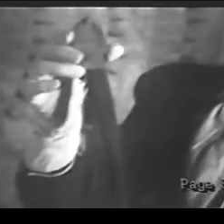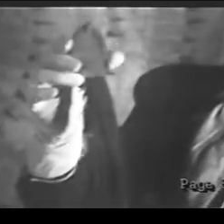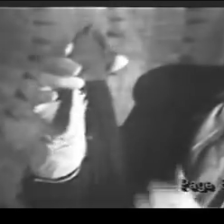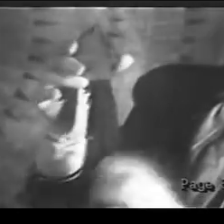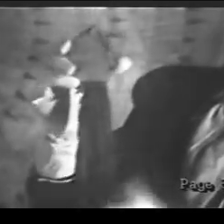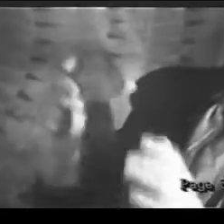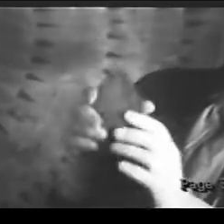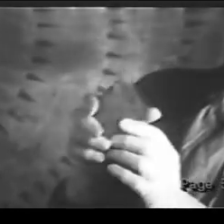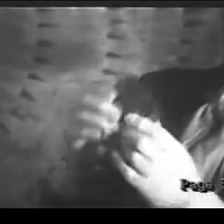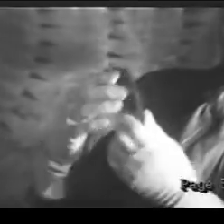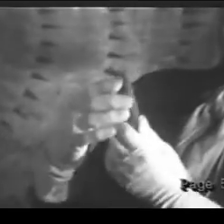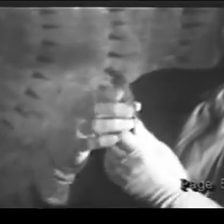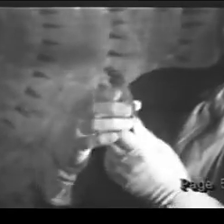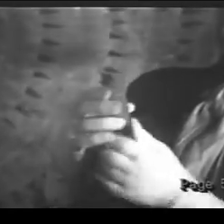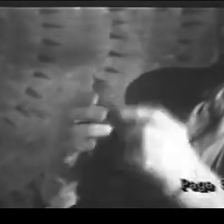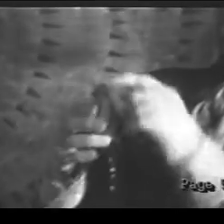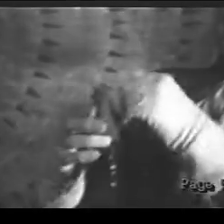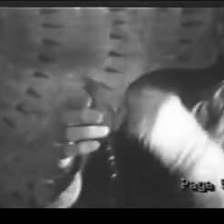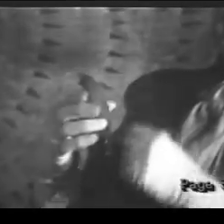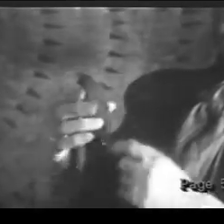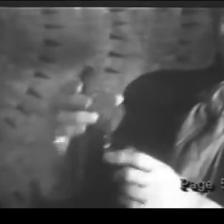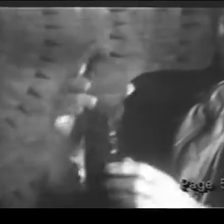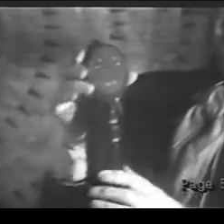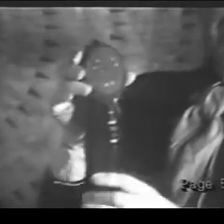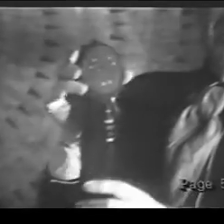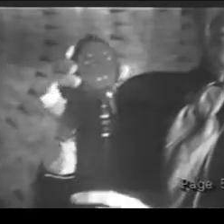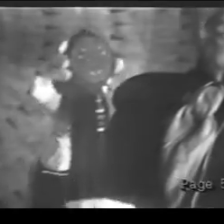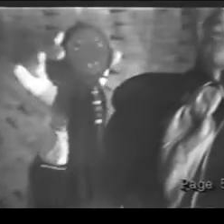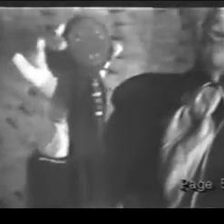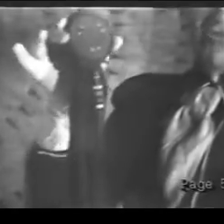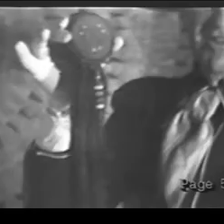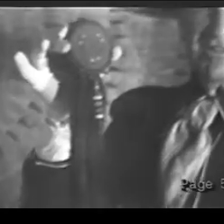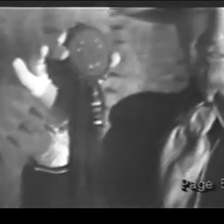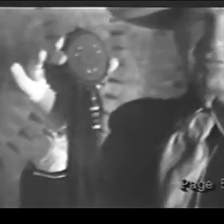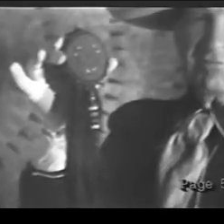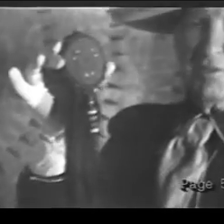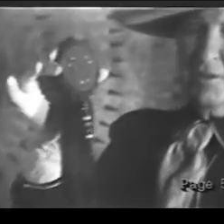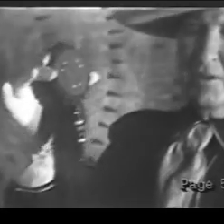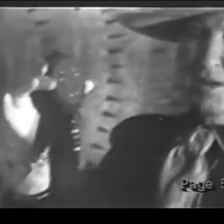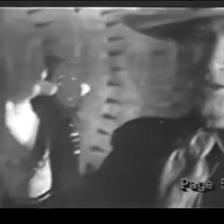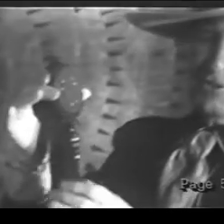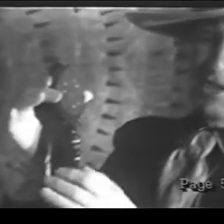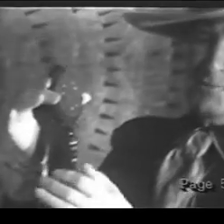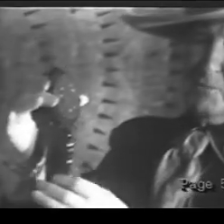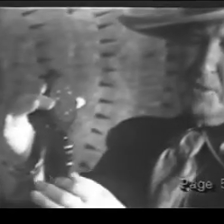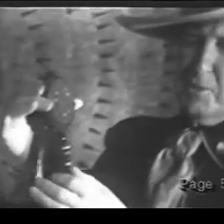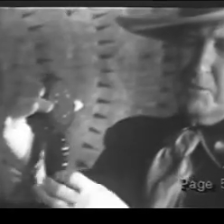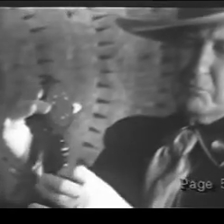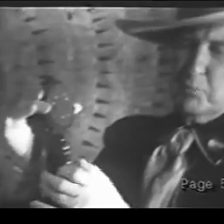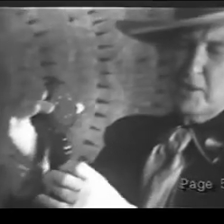true scalp lock, and that's about all they needed to take as a trophy. Half the time this might be braided,